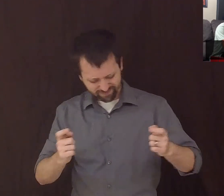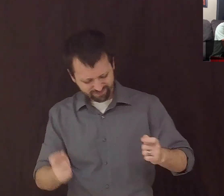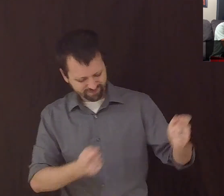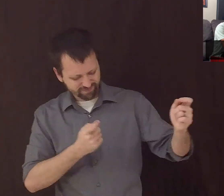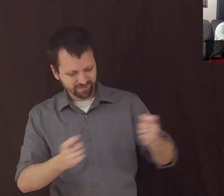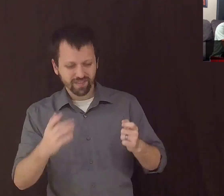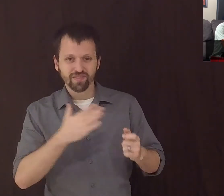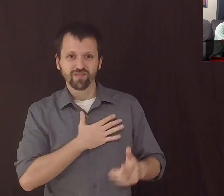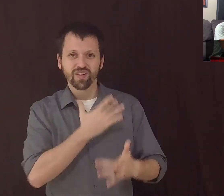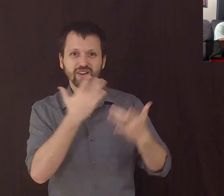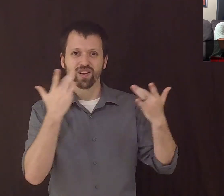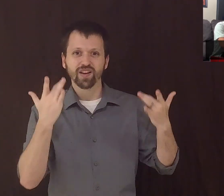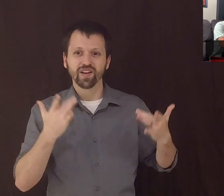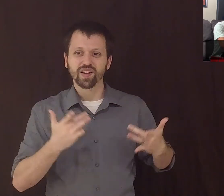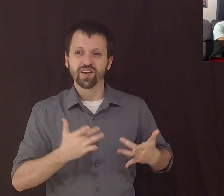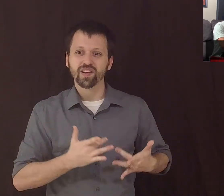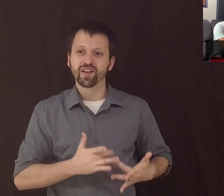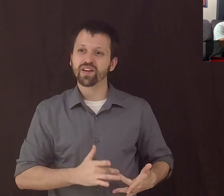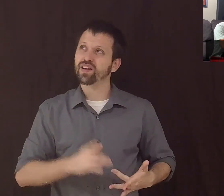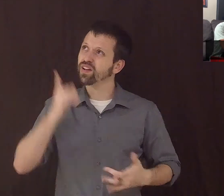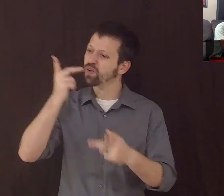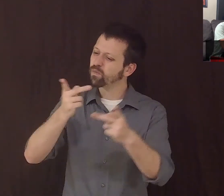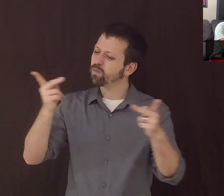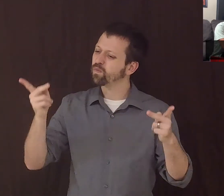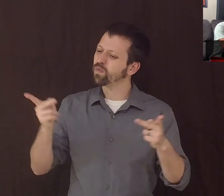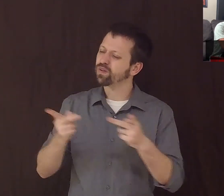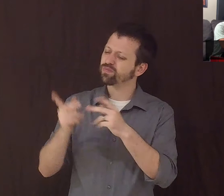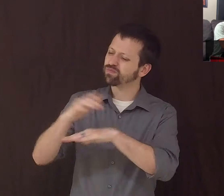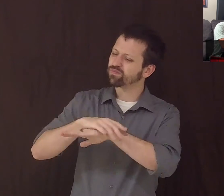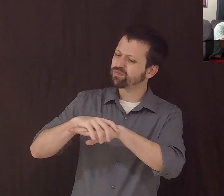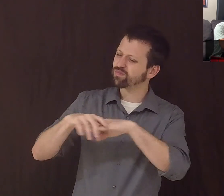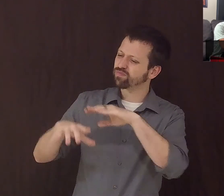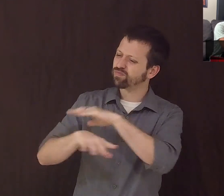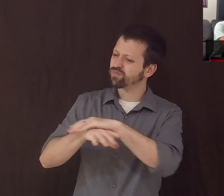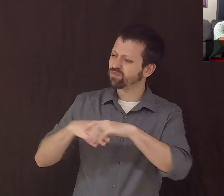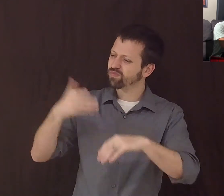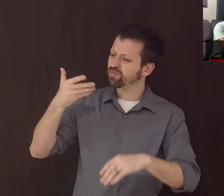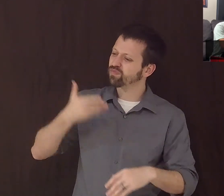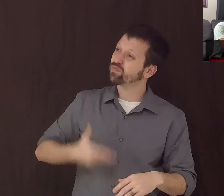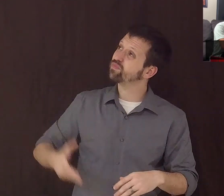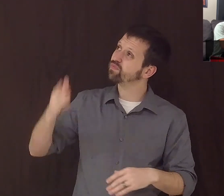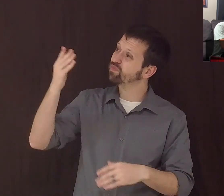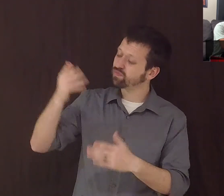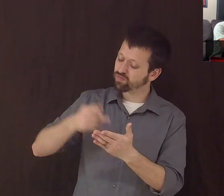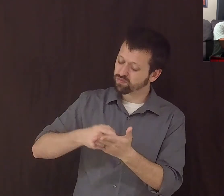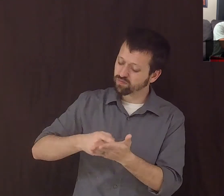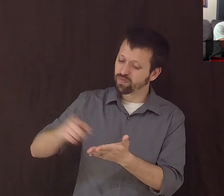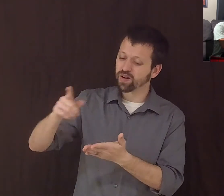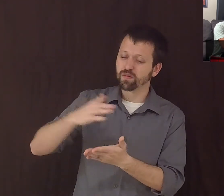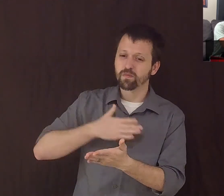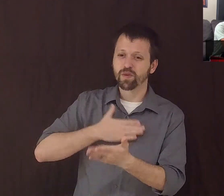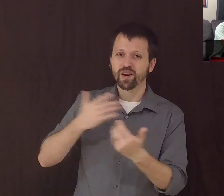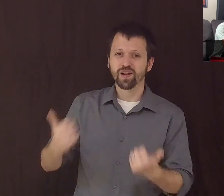my heart be the shadow where I hide, the ransom for my